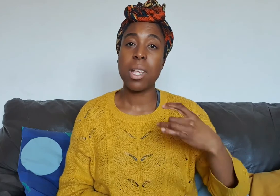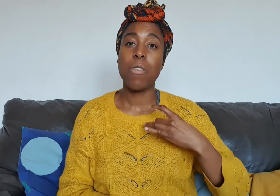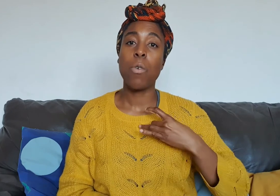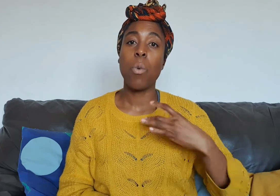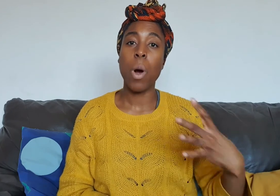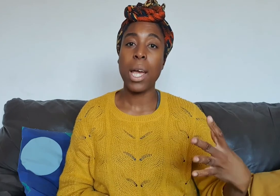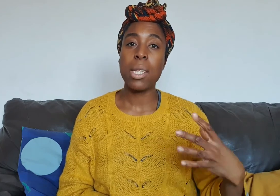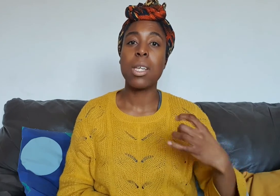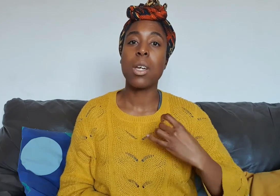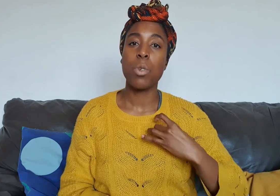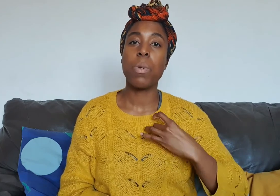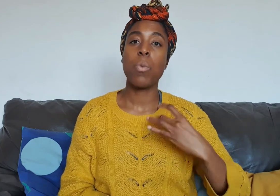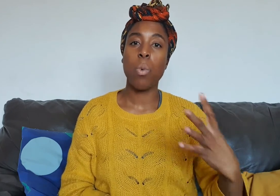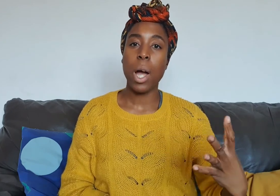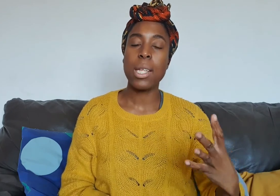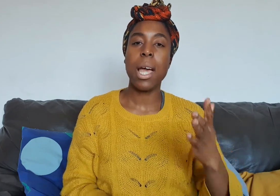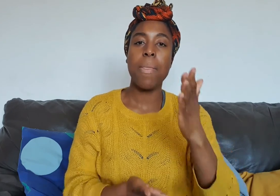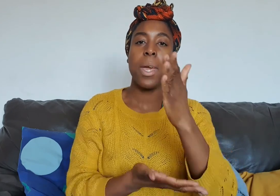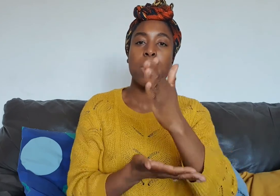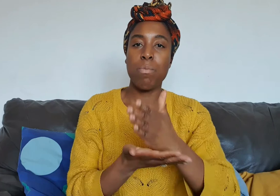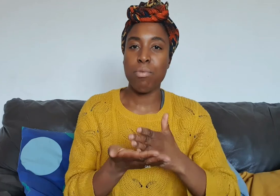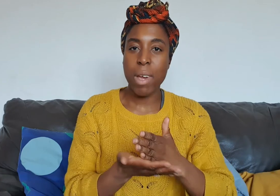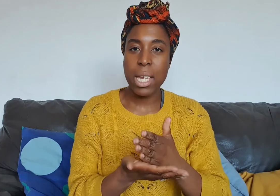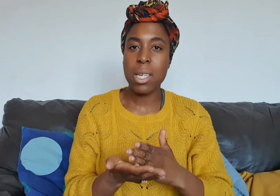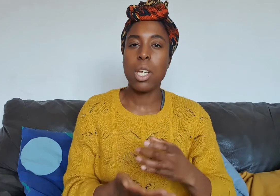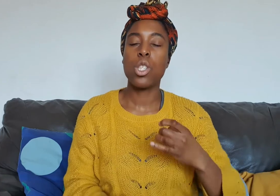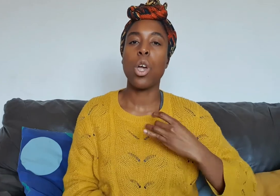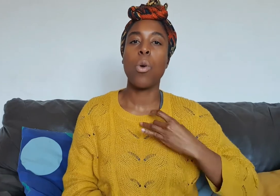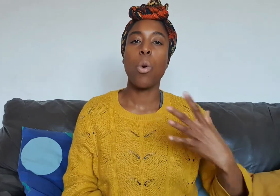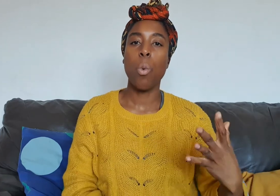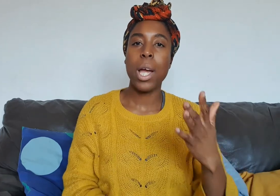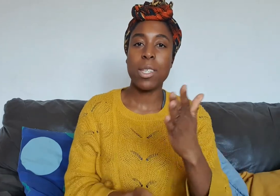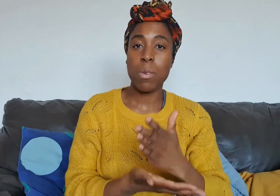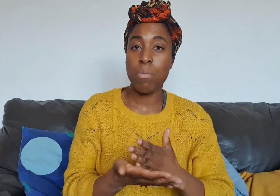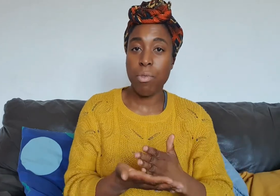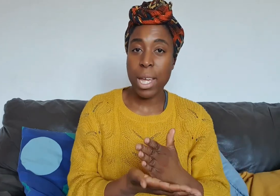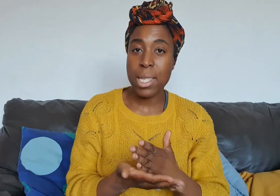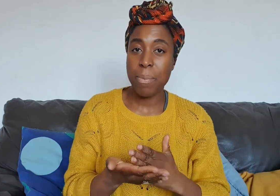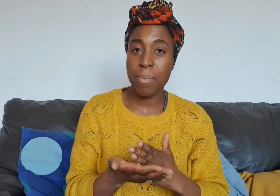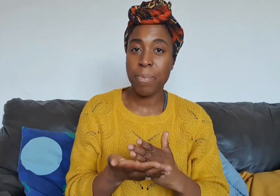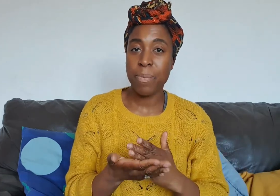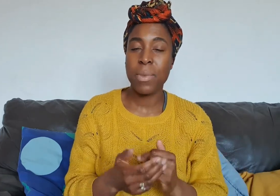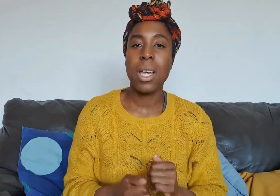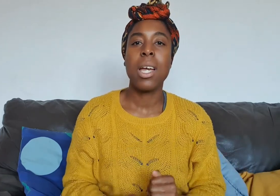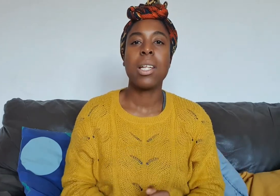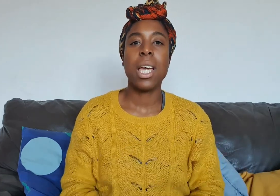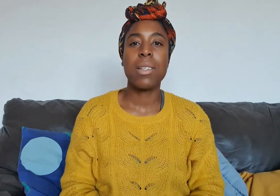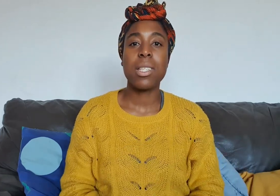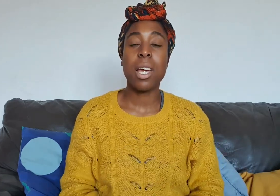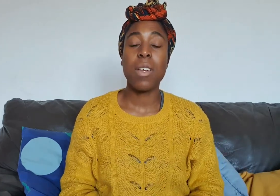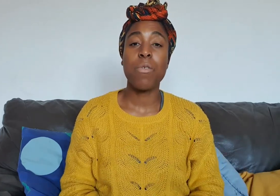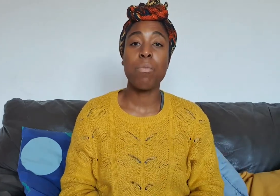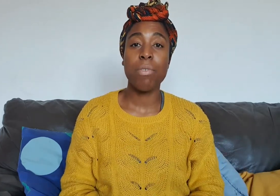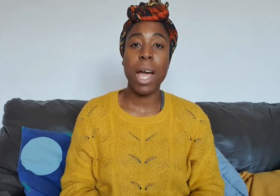for white would be white and then bread. So white bread. Now the sign for brown